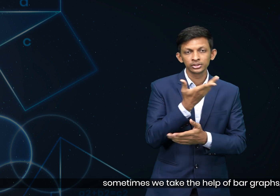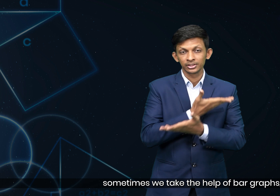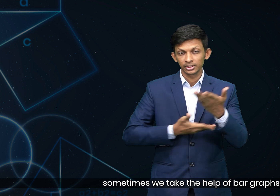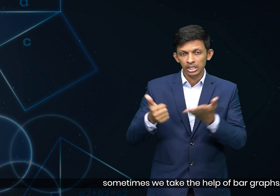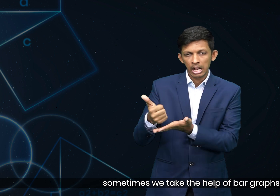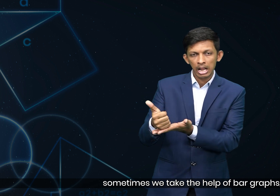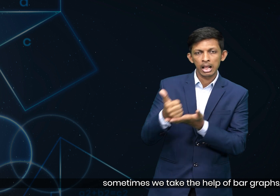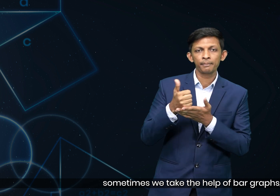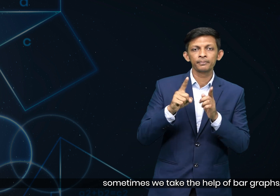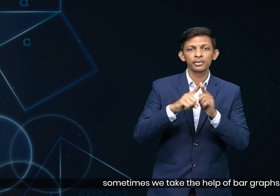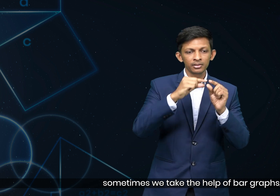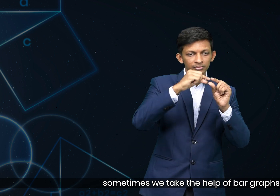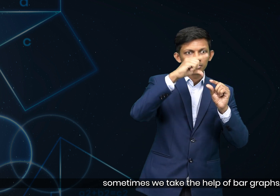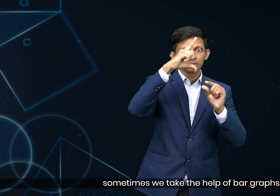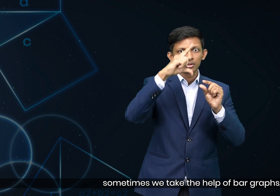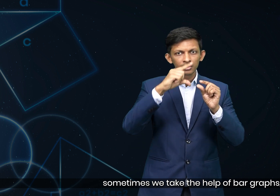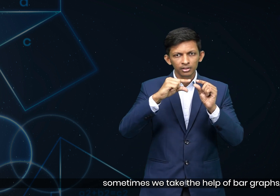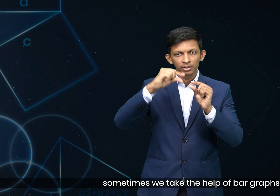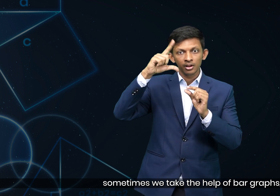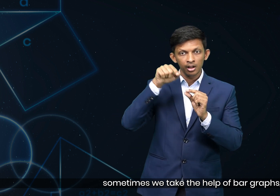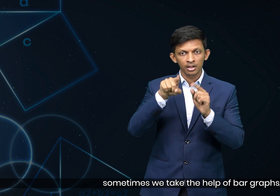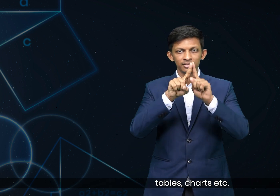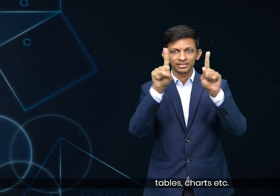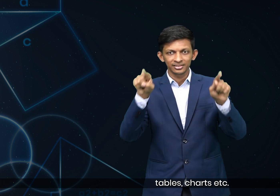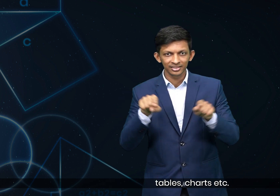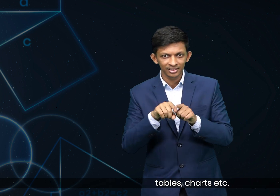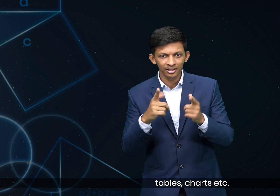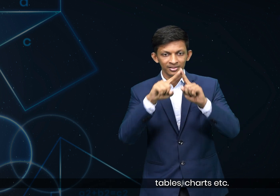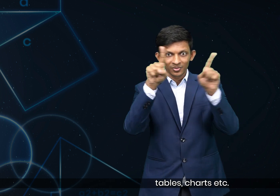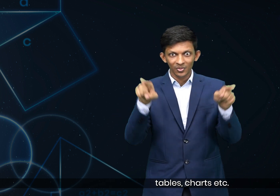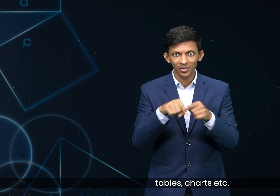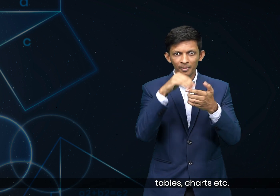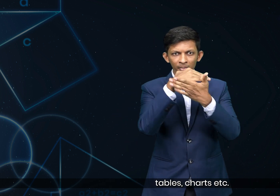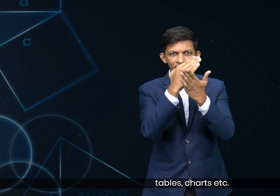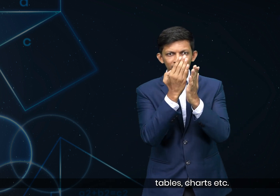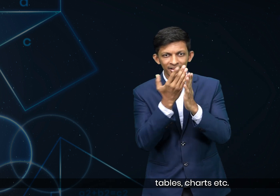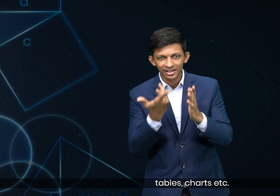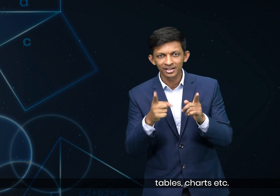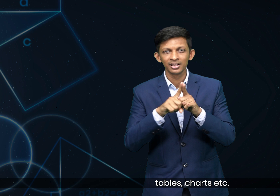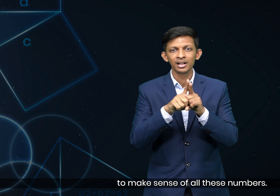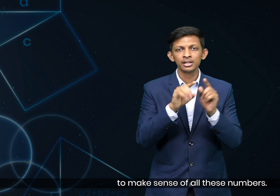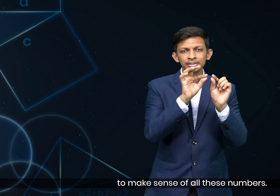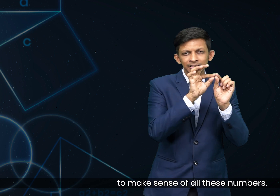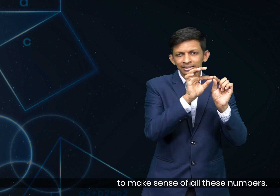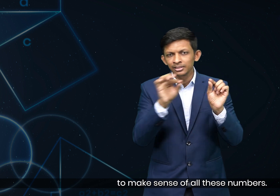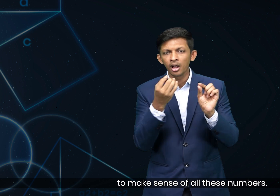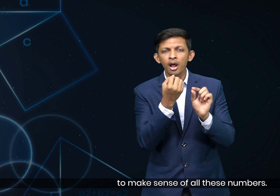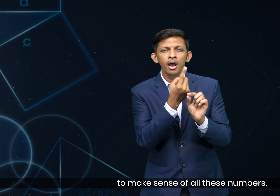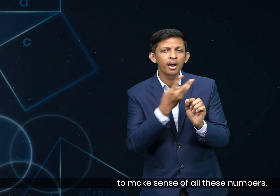sometimes we take the help of bar graphs, tables, charts, etc. to make sense of all these